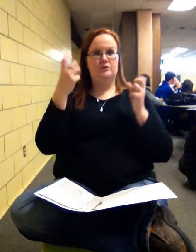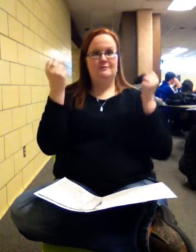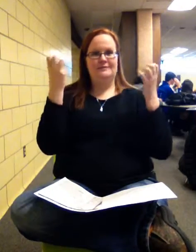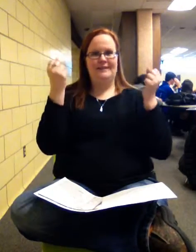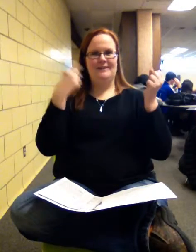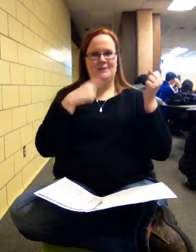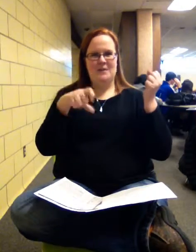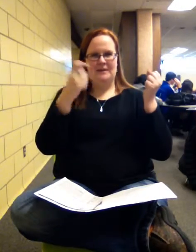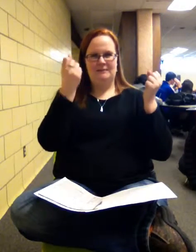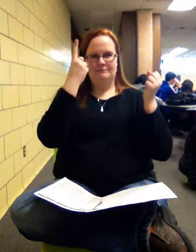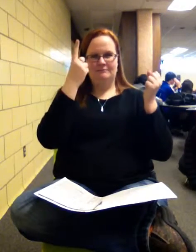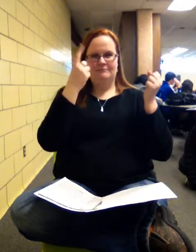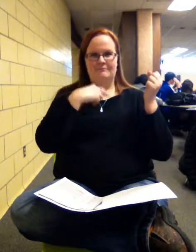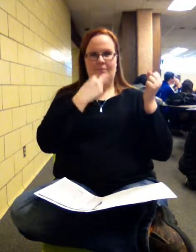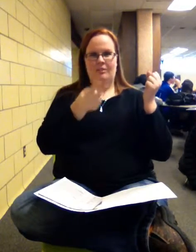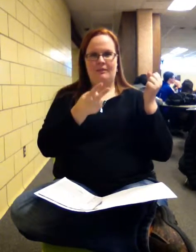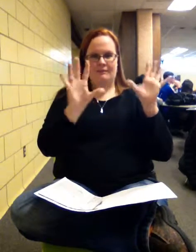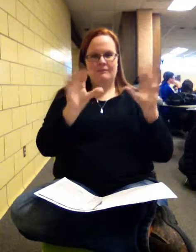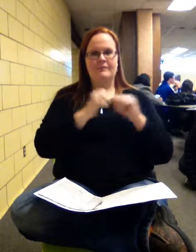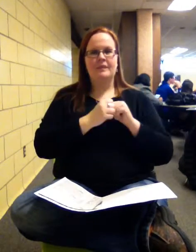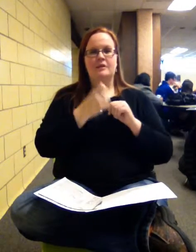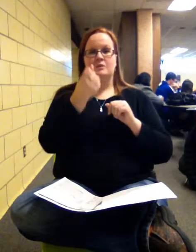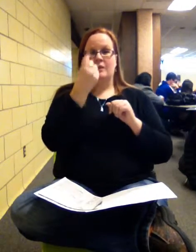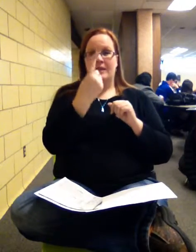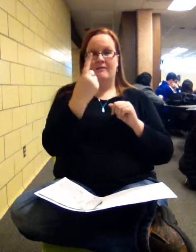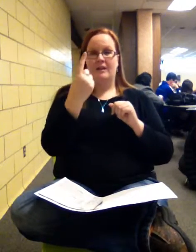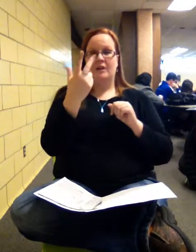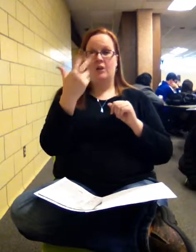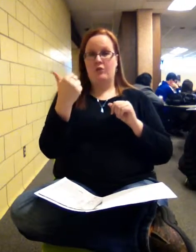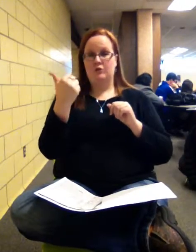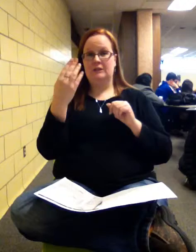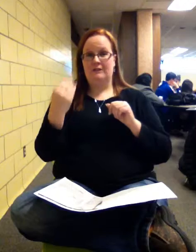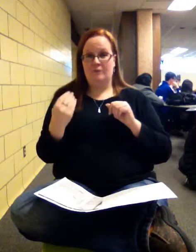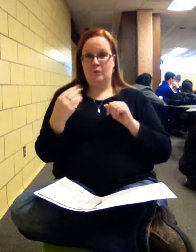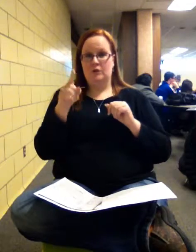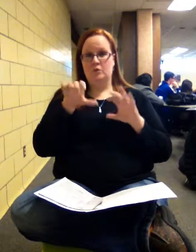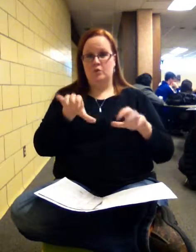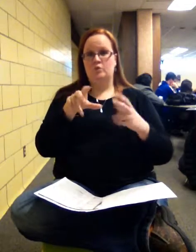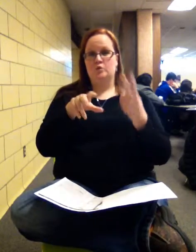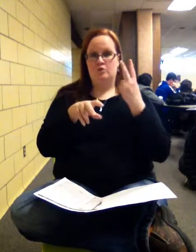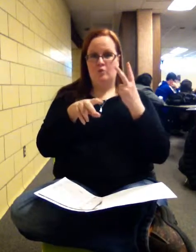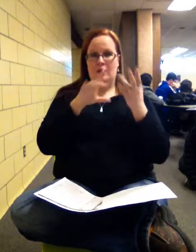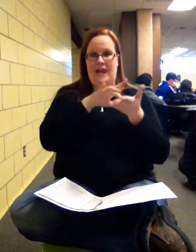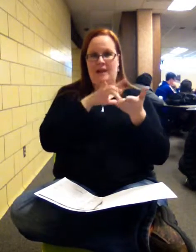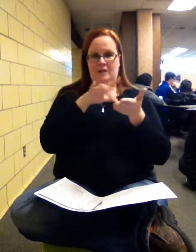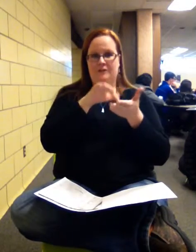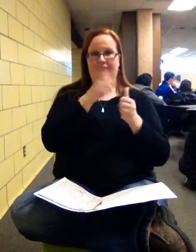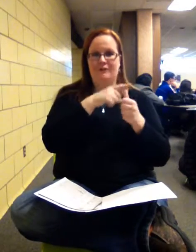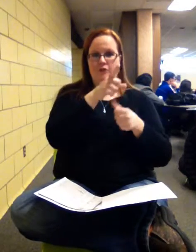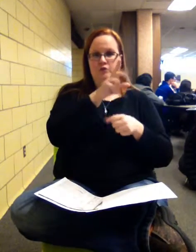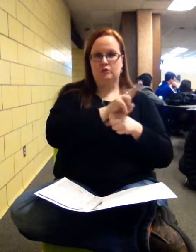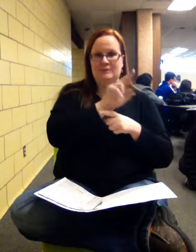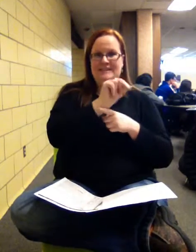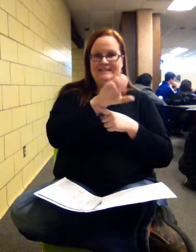have the voice. So 11, 13, and 14, you'll do two calculations. First, you'll use net income as the numerator, and